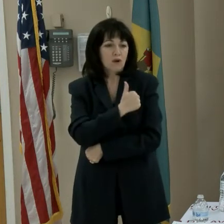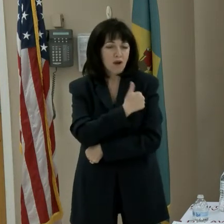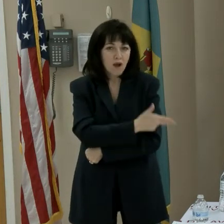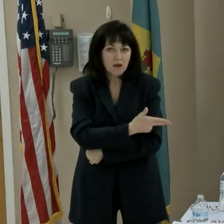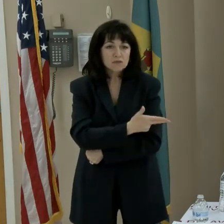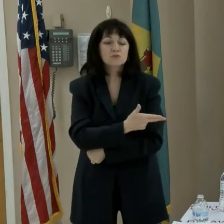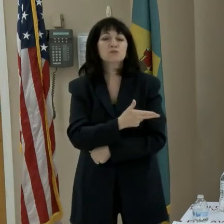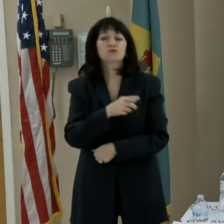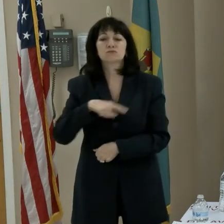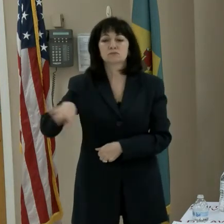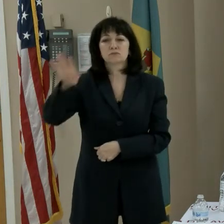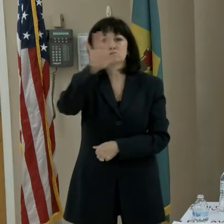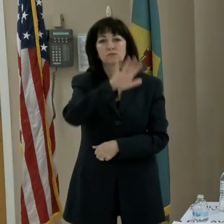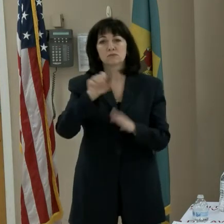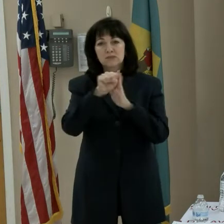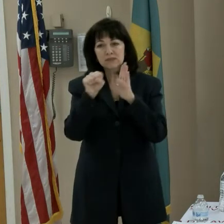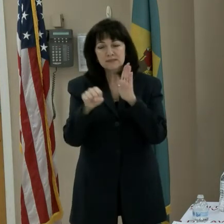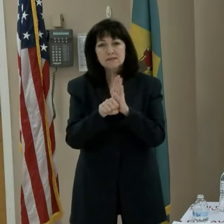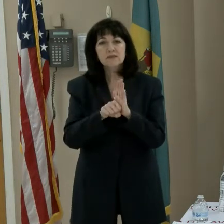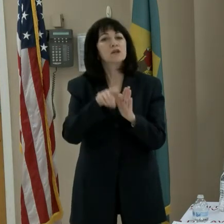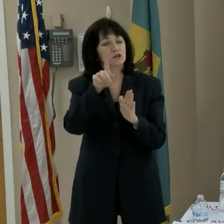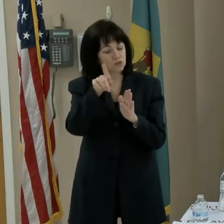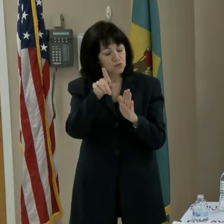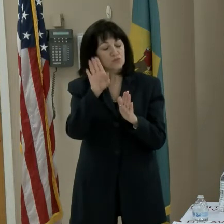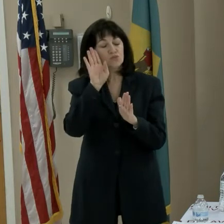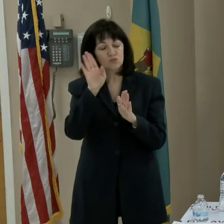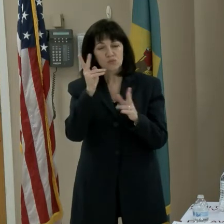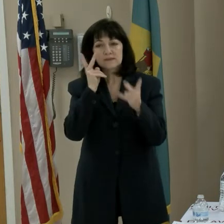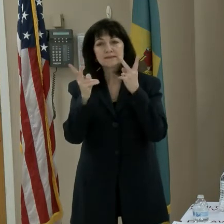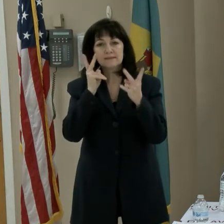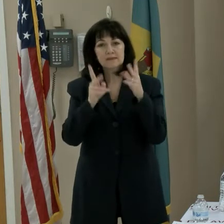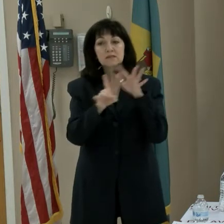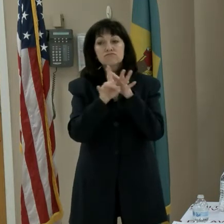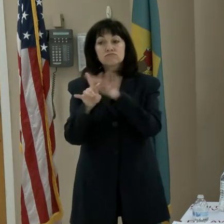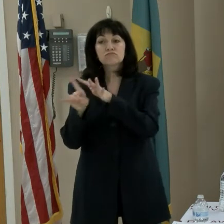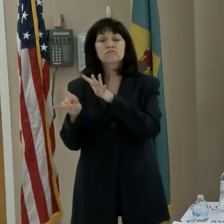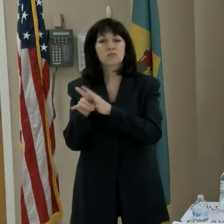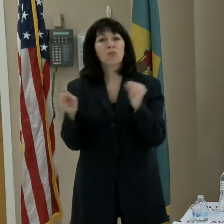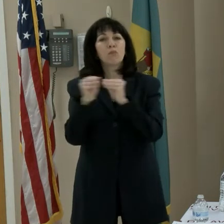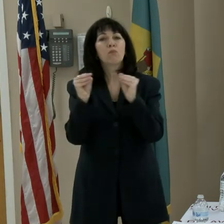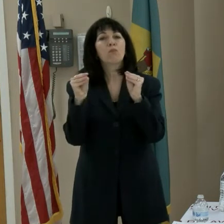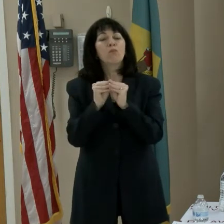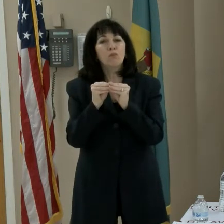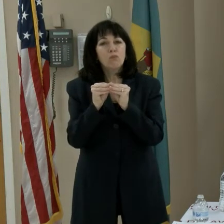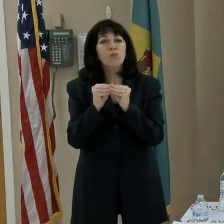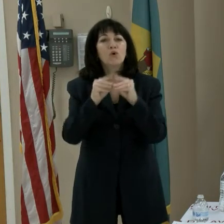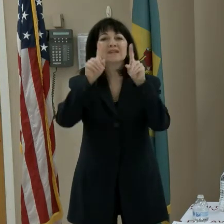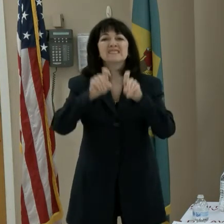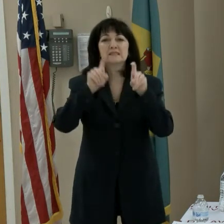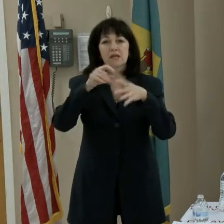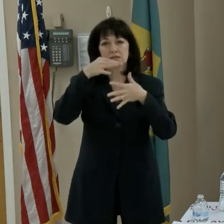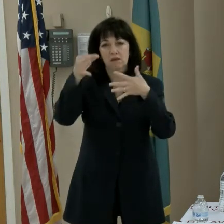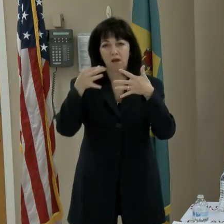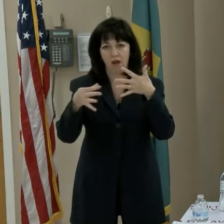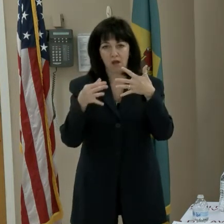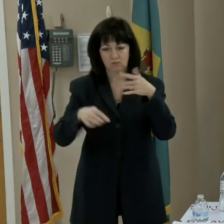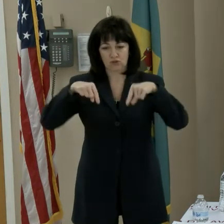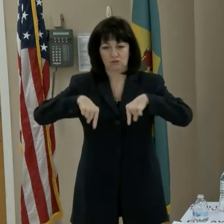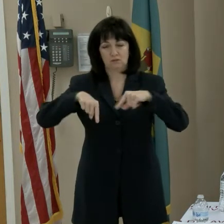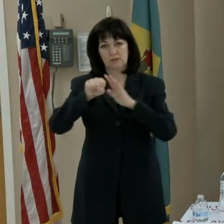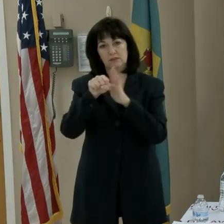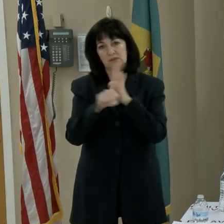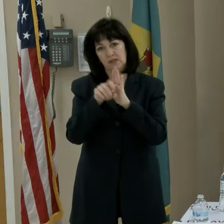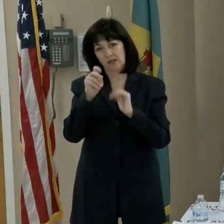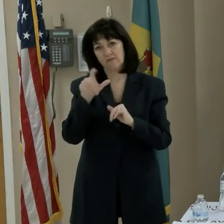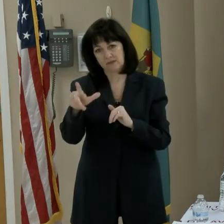upcoming days you will see more testing options available for those with symptoms in our state.